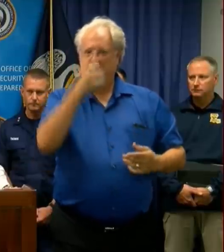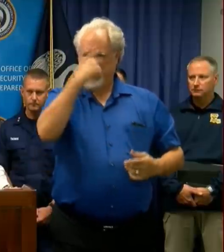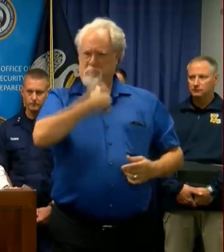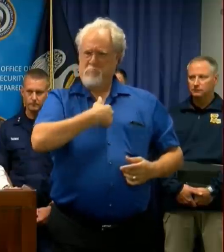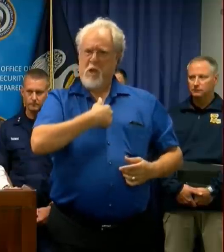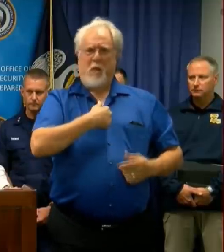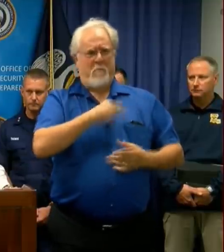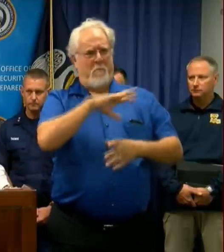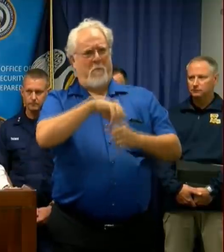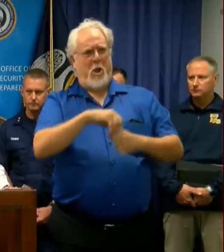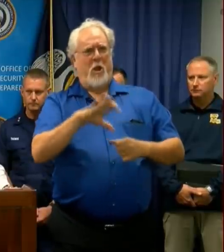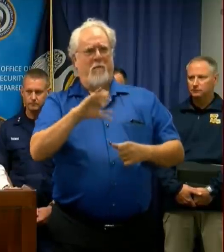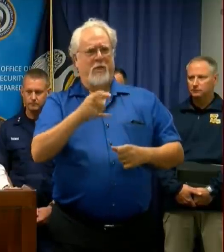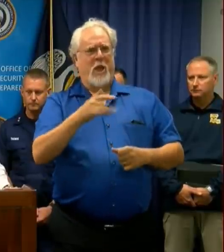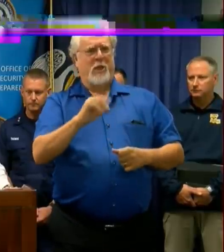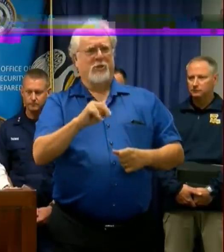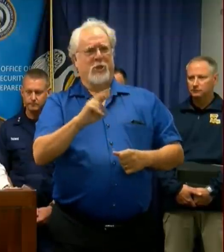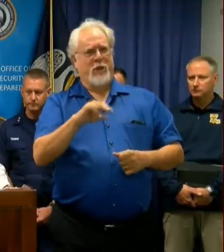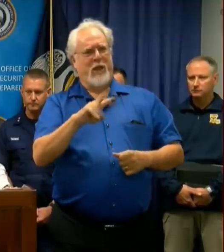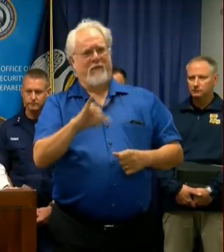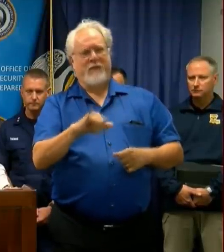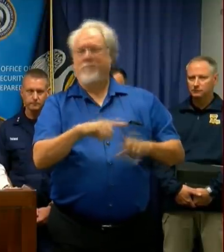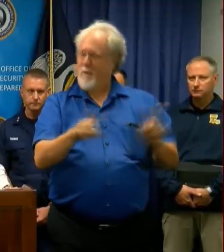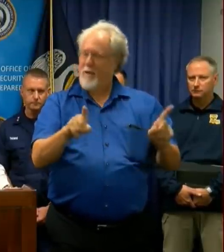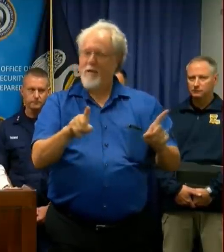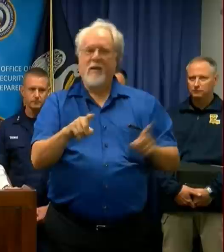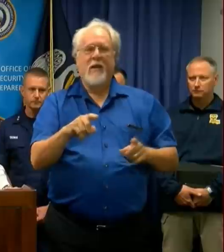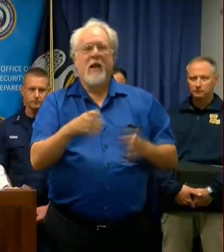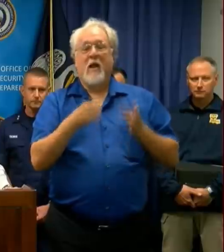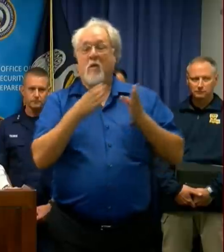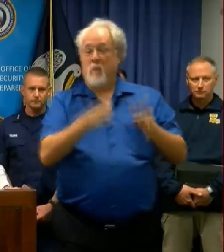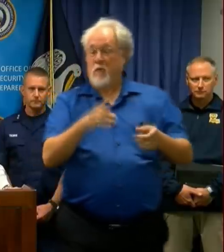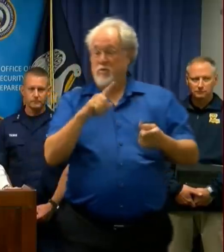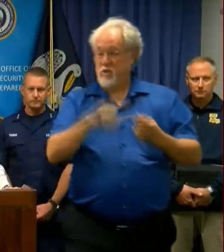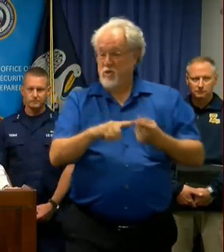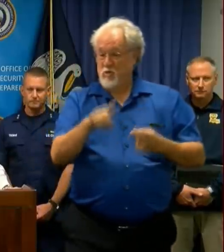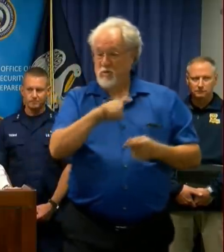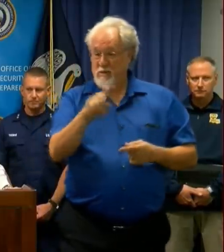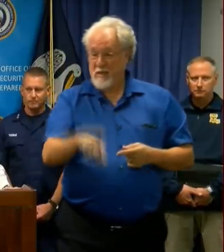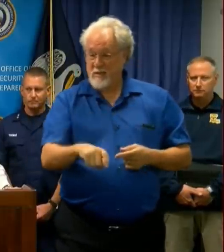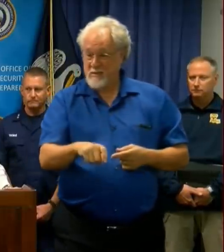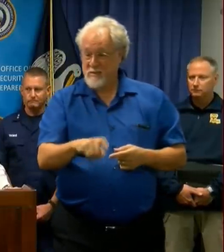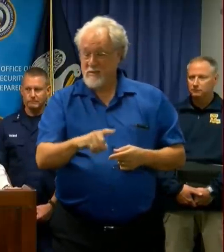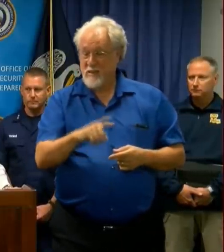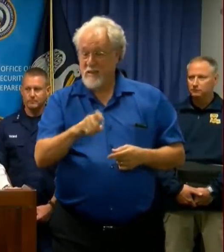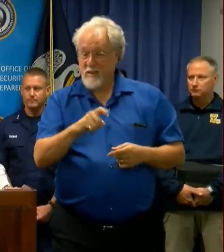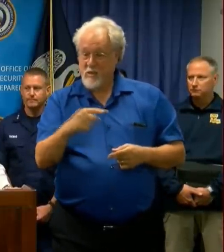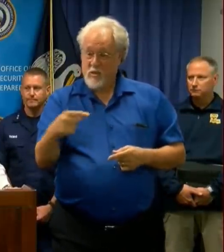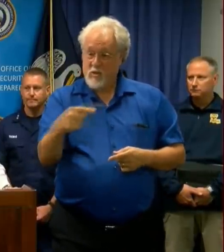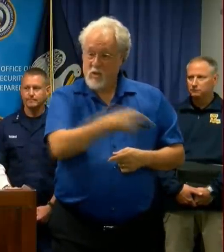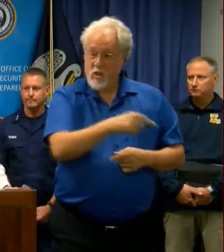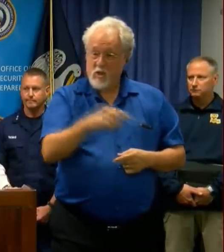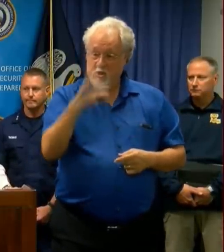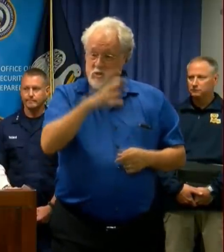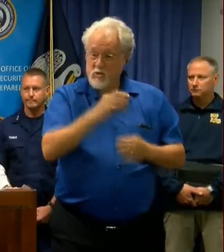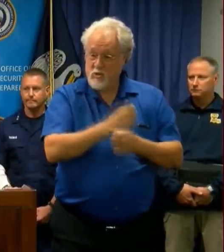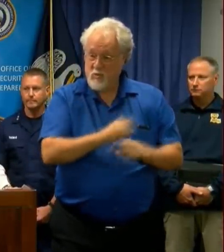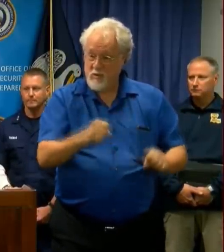considers himself part of the Cajun Navy. What we know is that the routes into Texas, where they need the search and rescue,